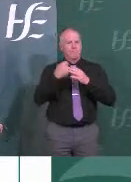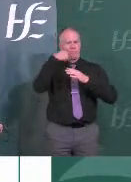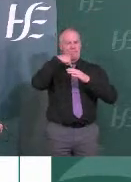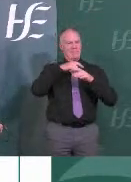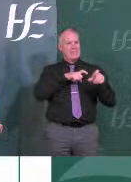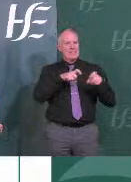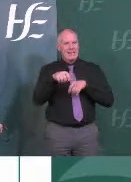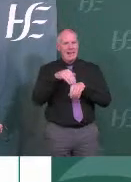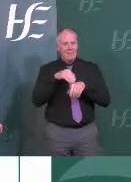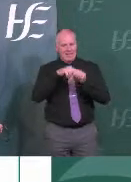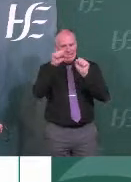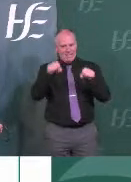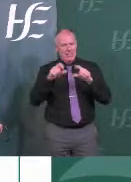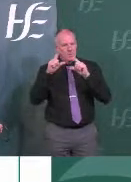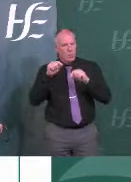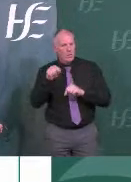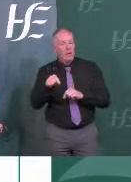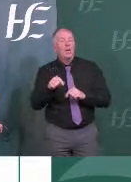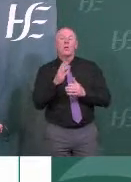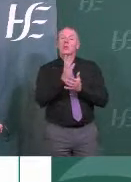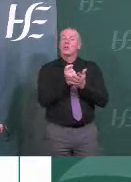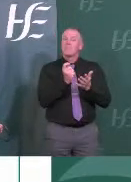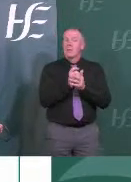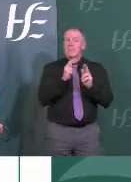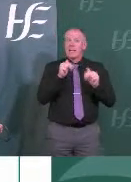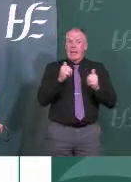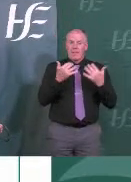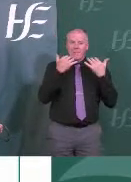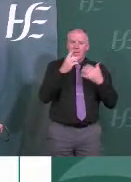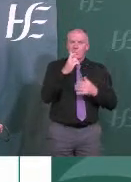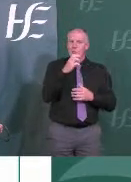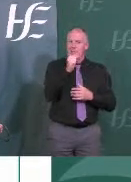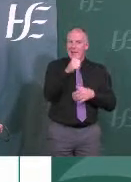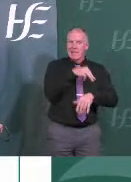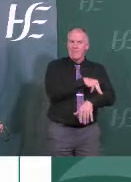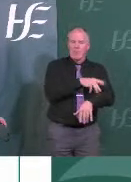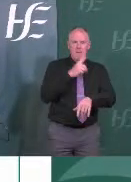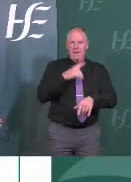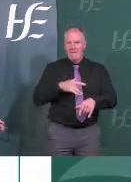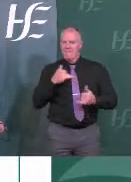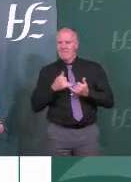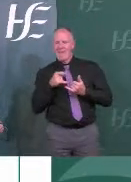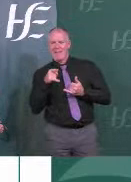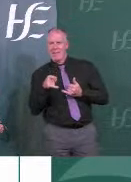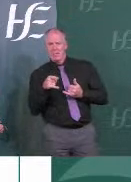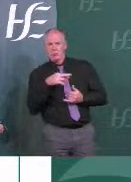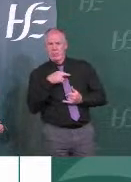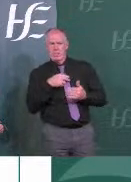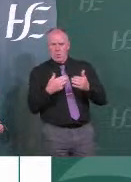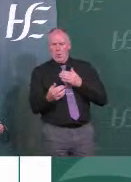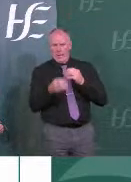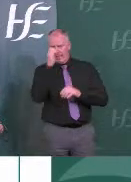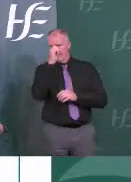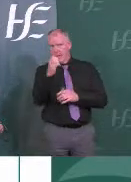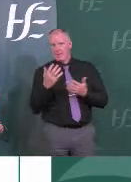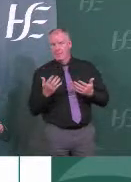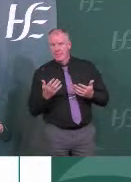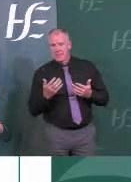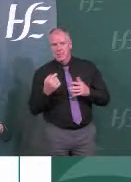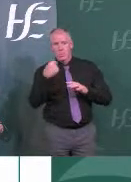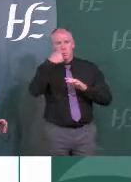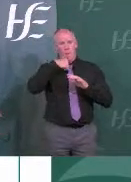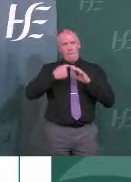impacted. Now, this may be a data issue, but we think that it is actually fairly close to where we might be. So